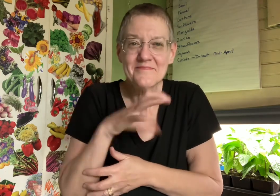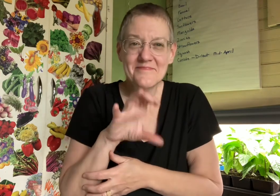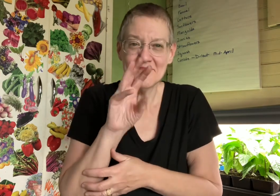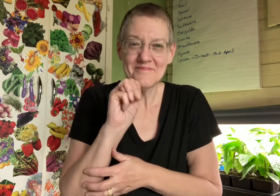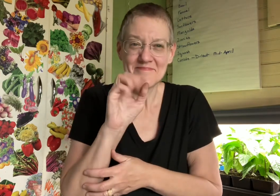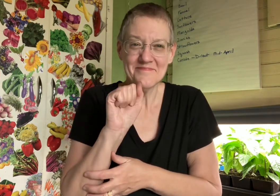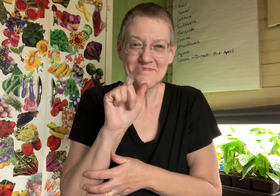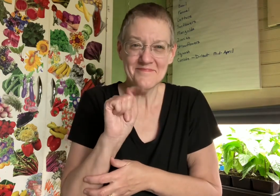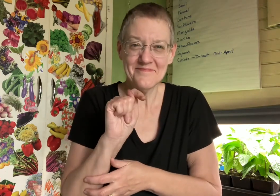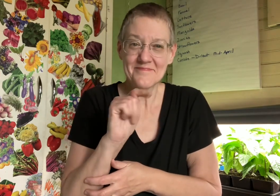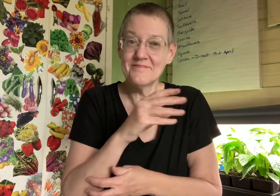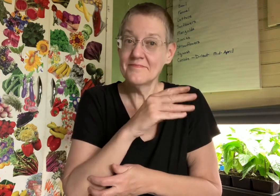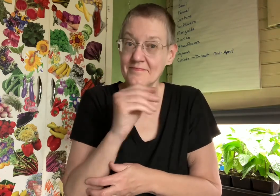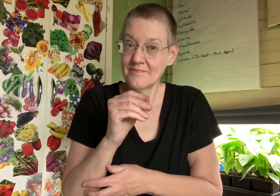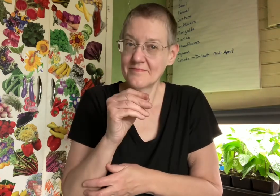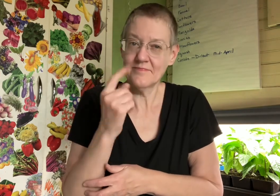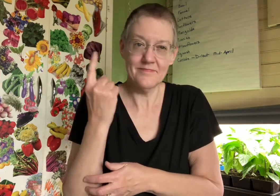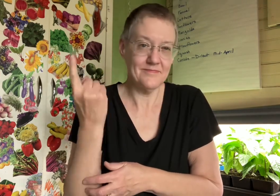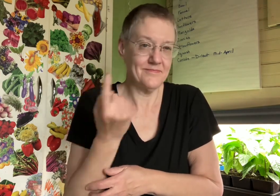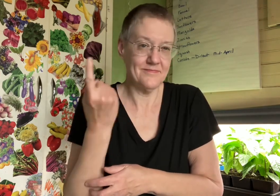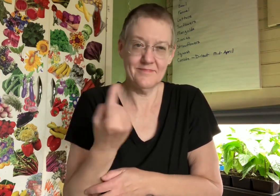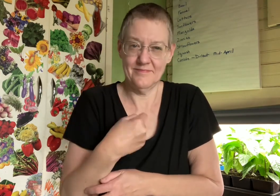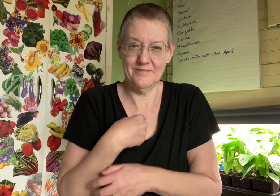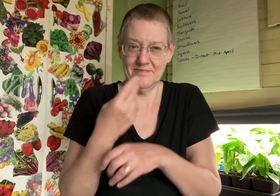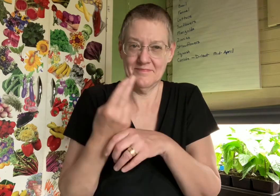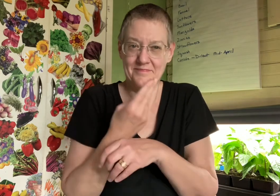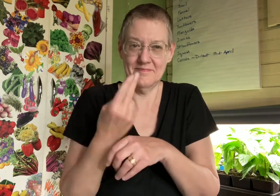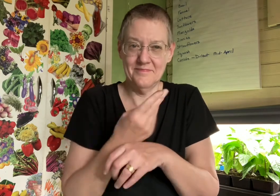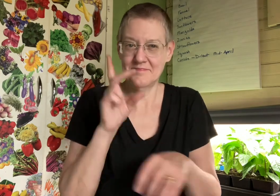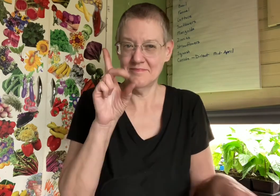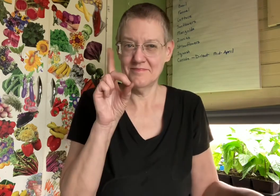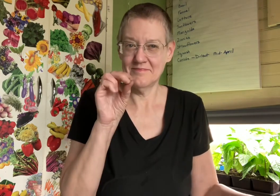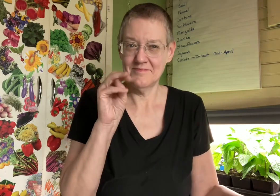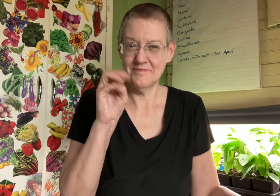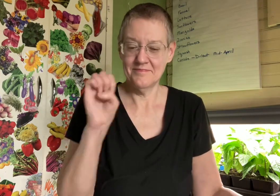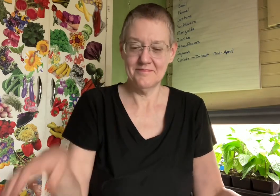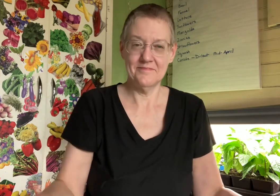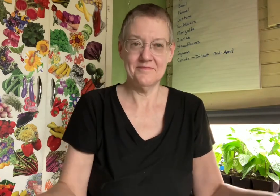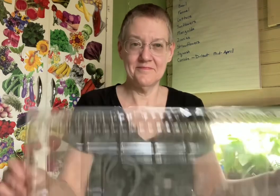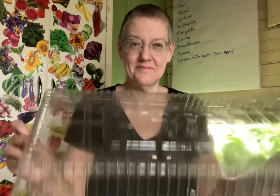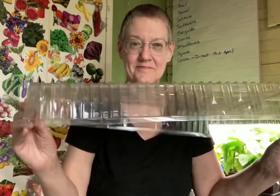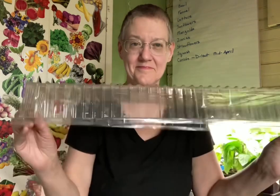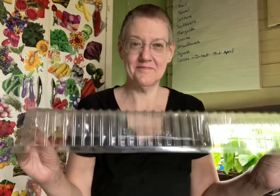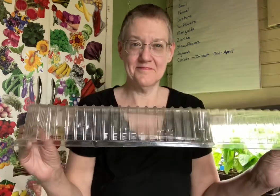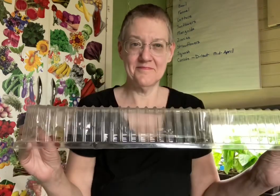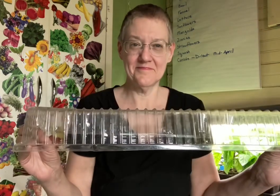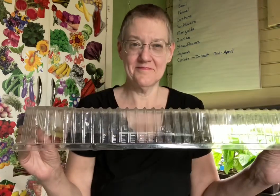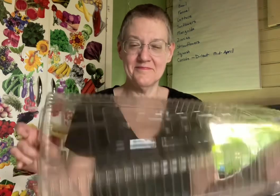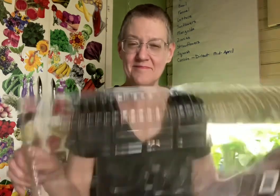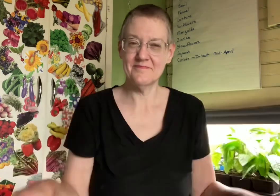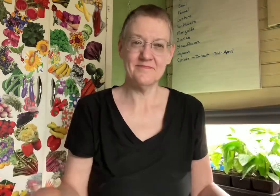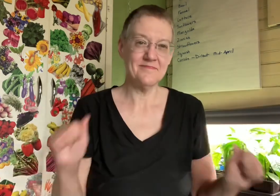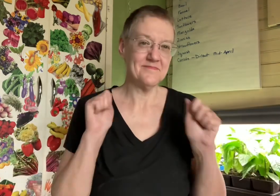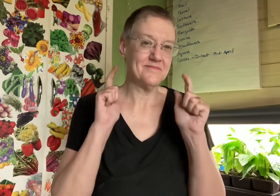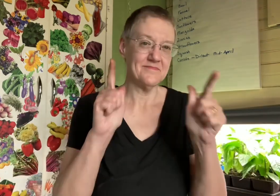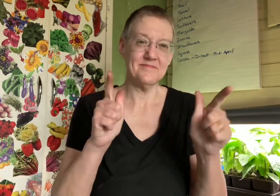use a heat mat. And I always cover my seeds with a humidity dome.